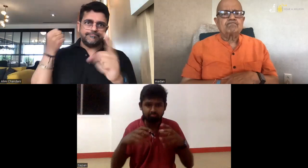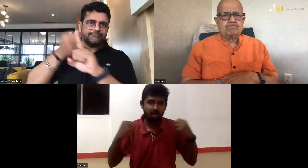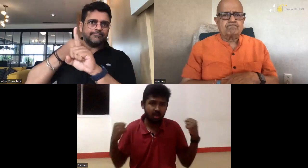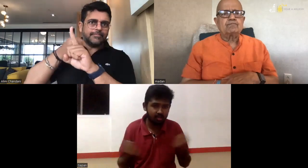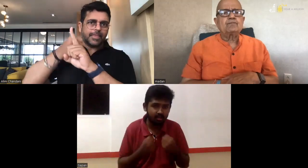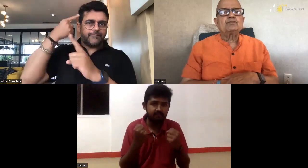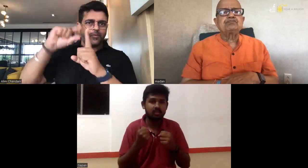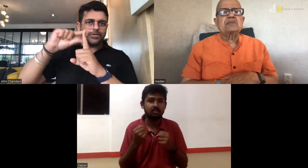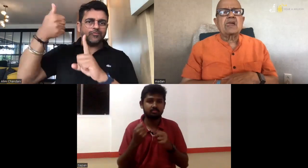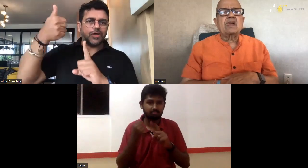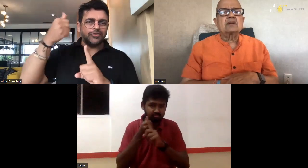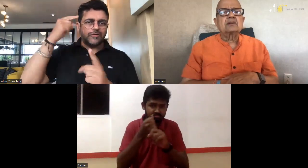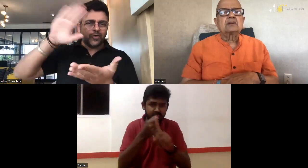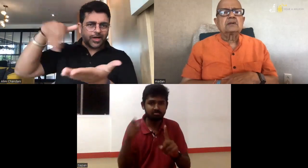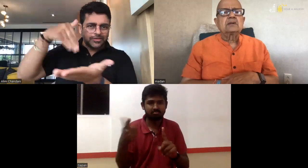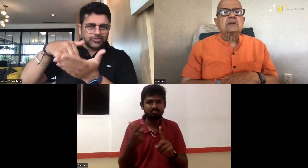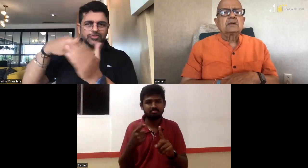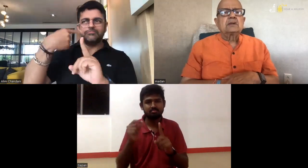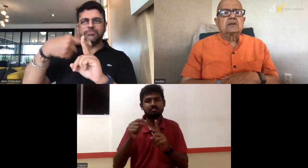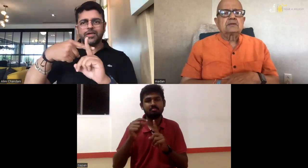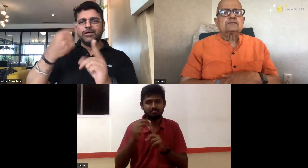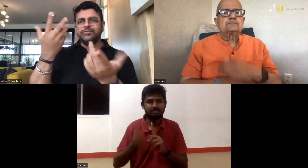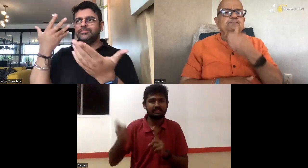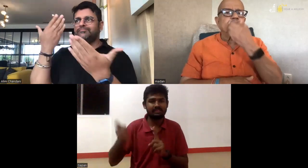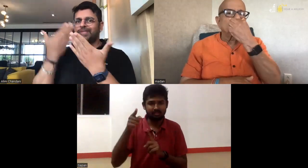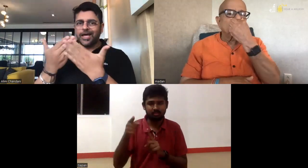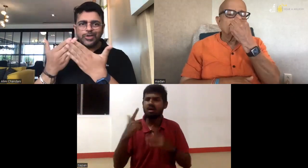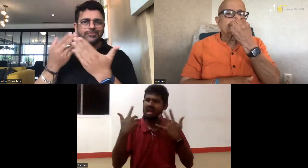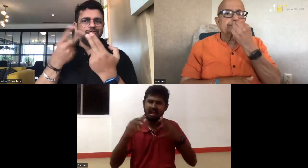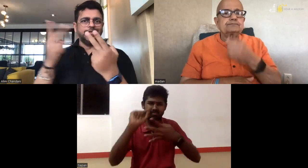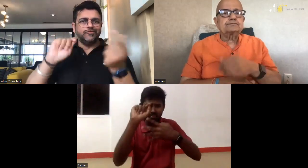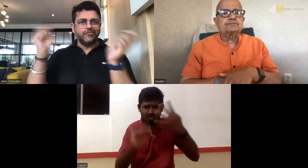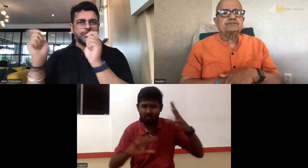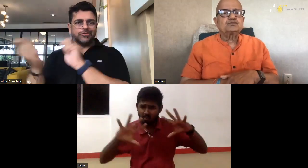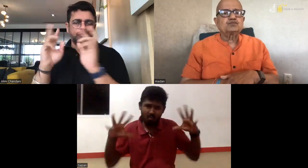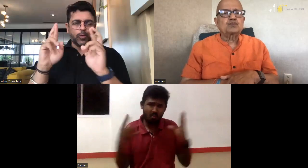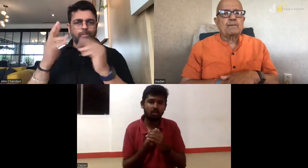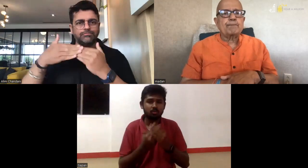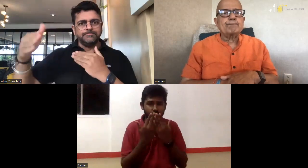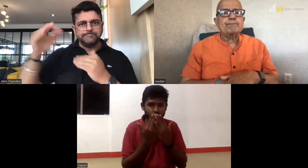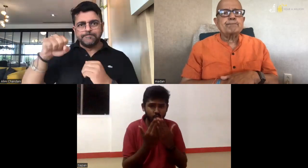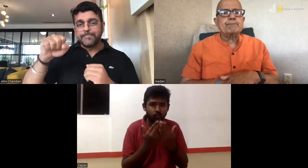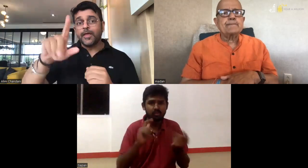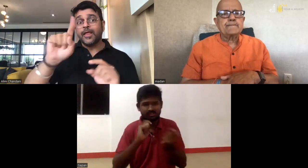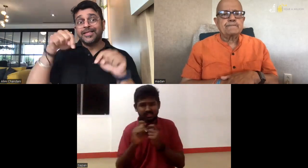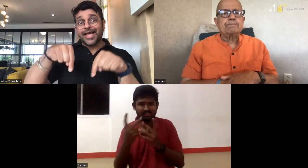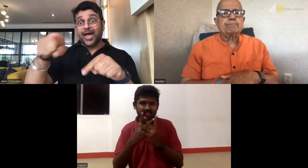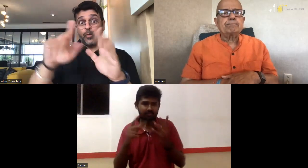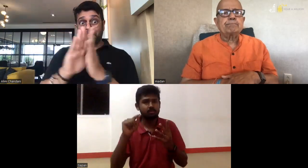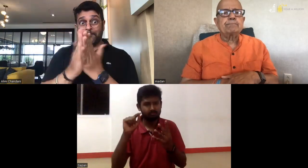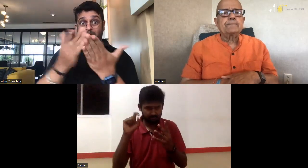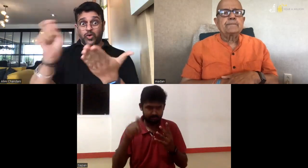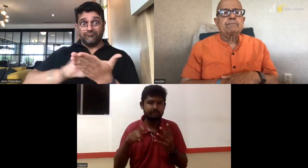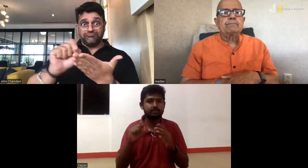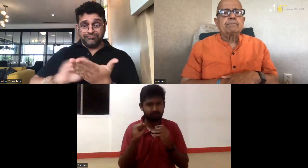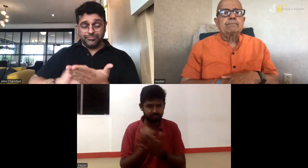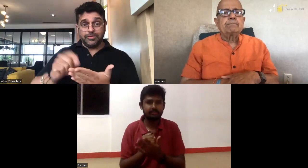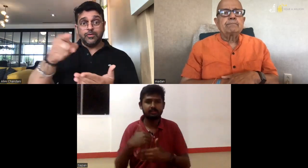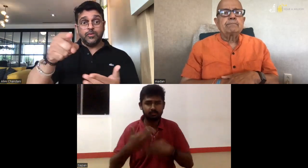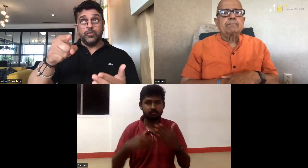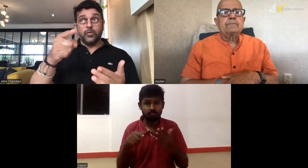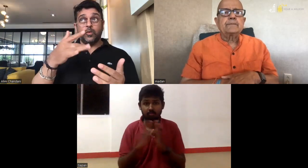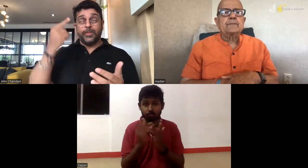unite with each other, and then government would see. They laugh on the deaf community, when they see that